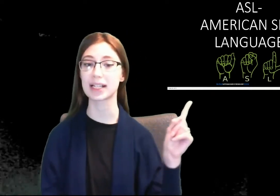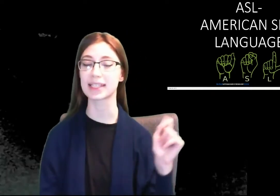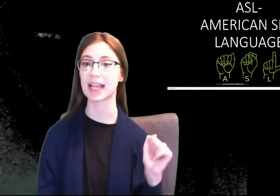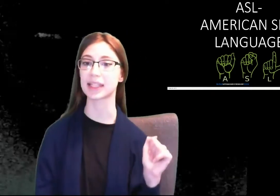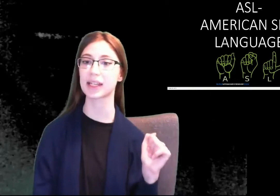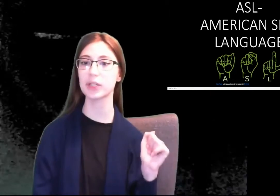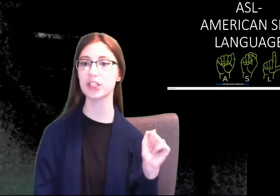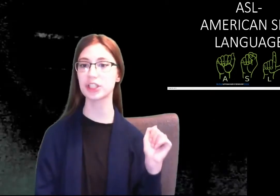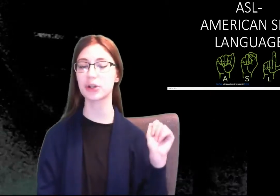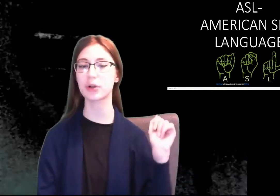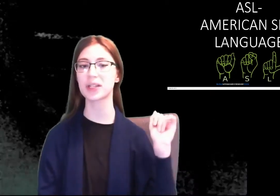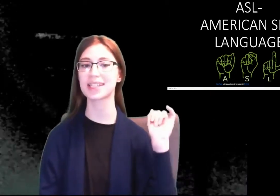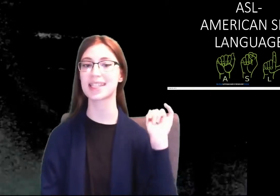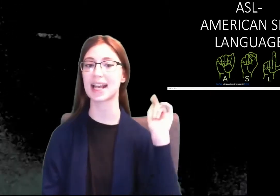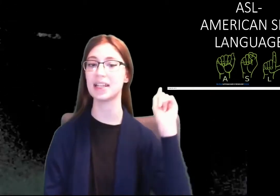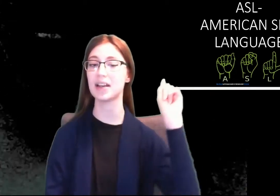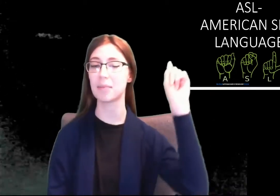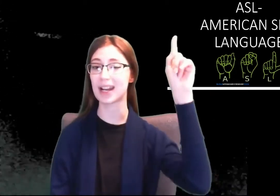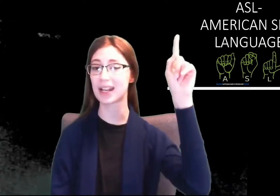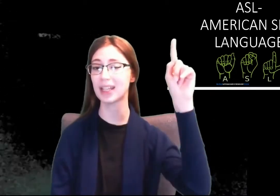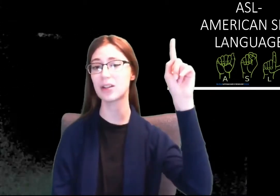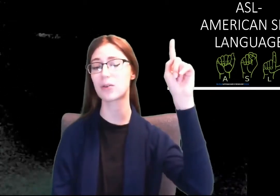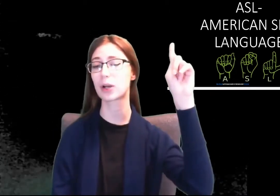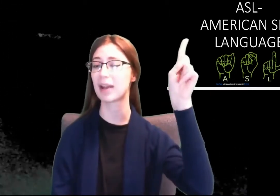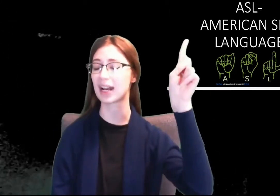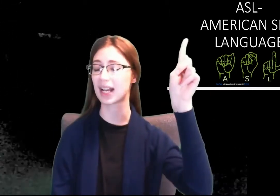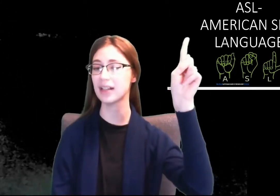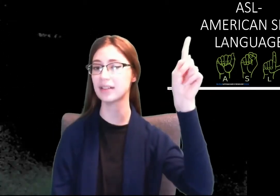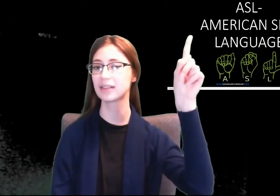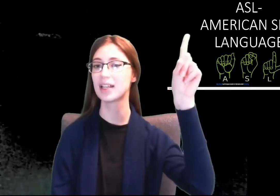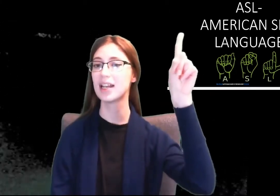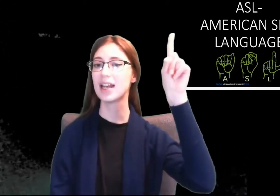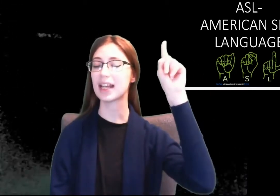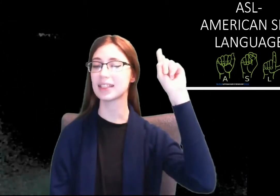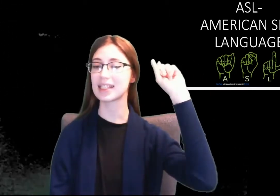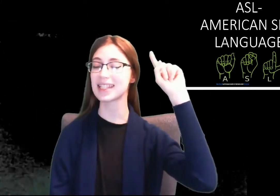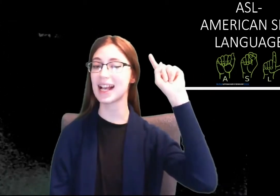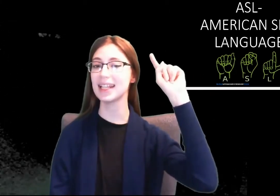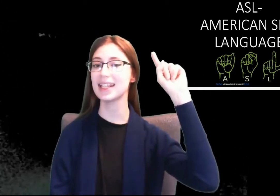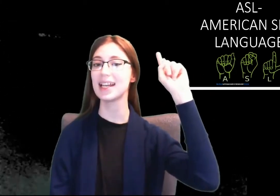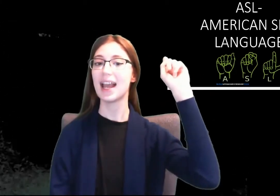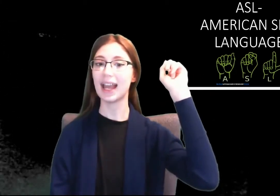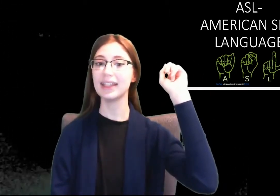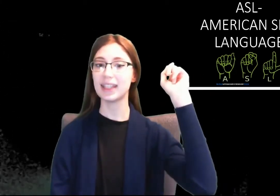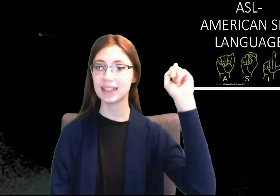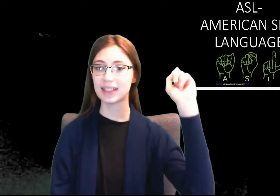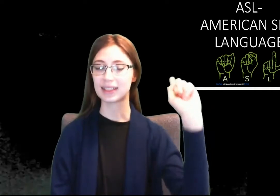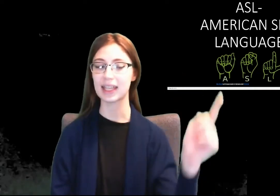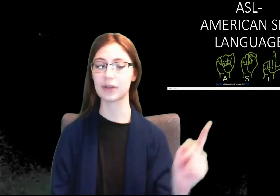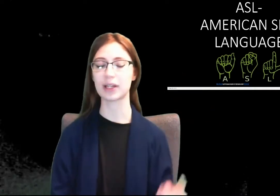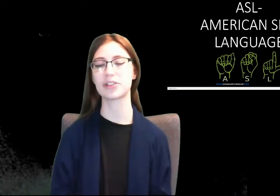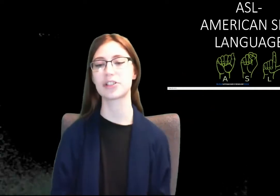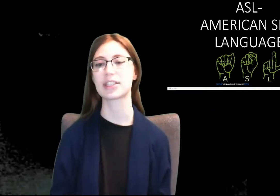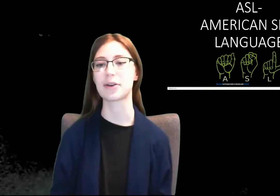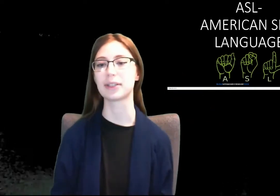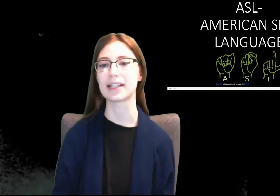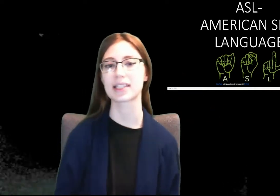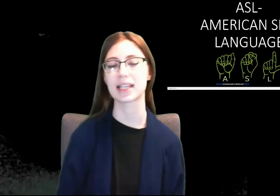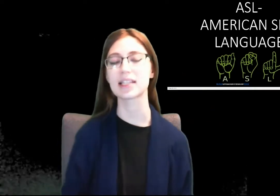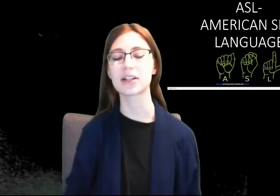Sign Language, you're going to sign American or America, and then sign, and then language. So let's get started